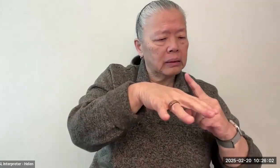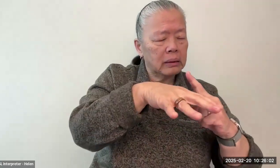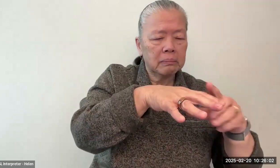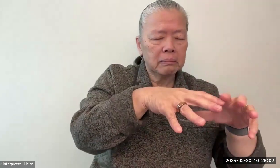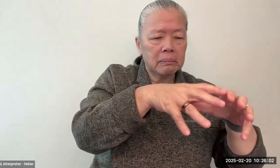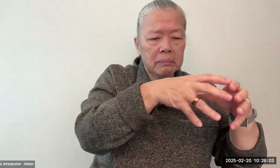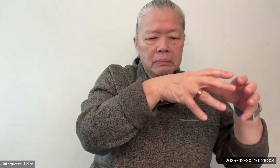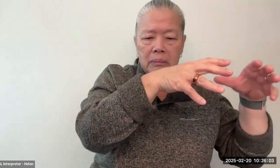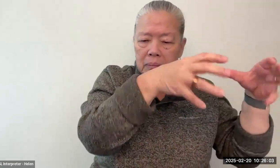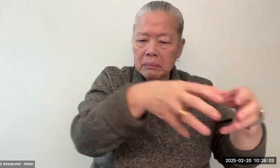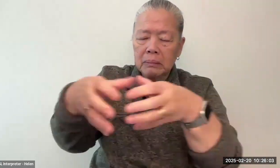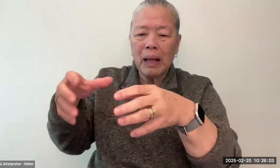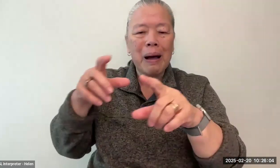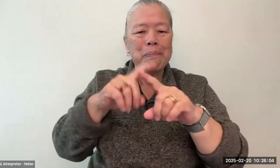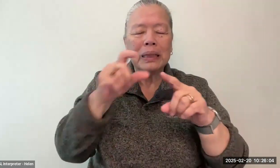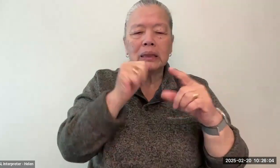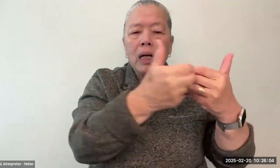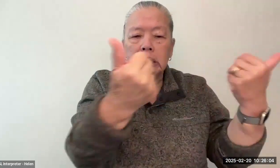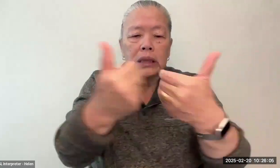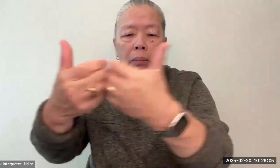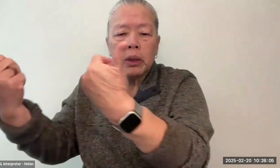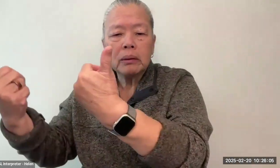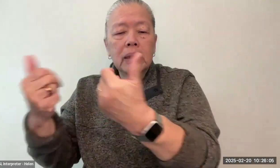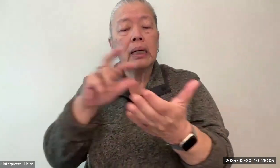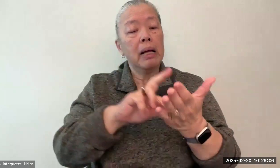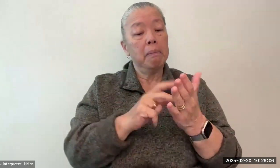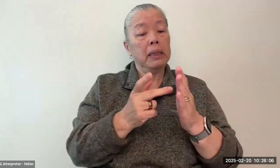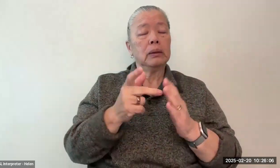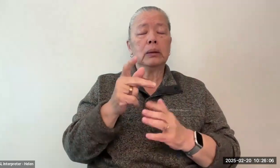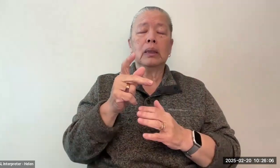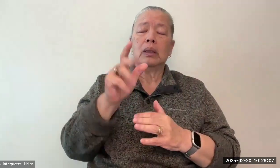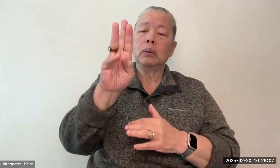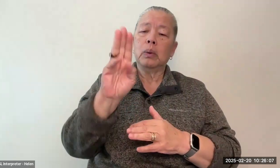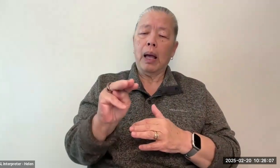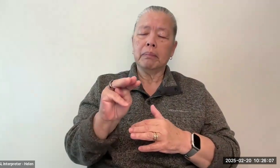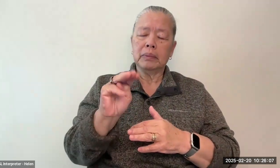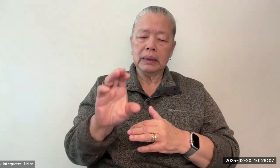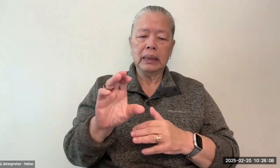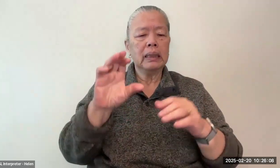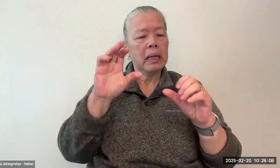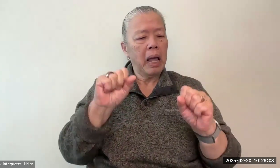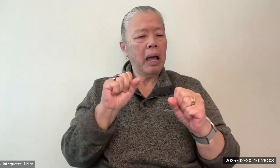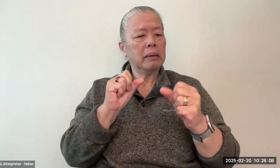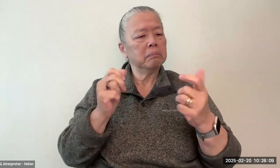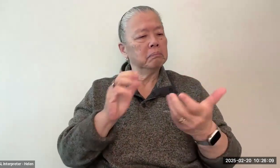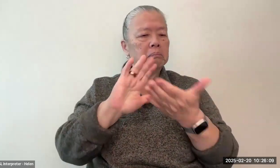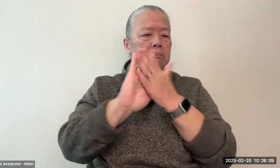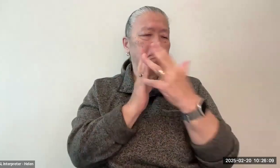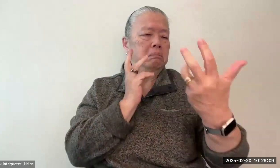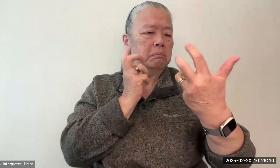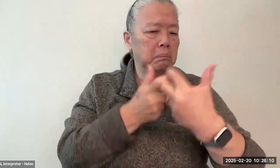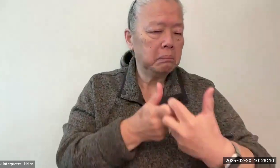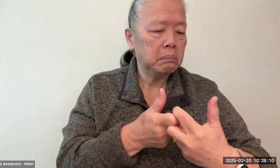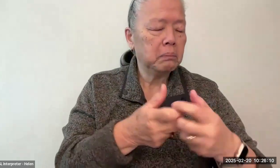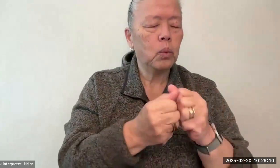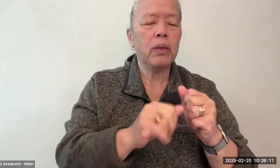separation. It's simply a way for the United Methodist Church to live into its connectional identity. As history